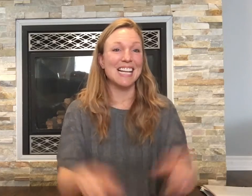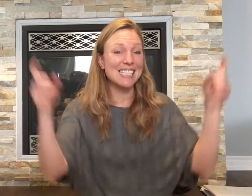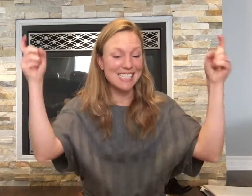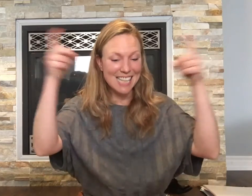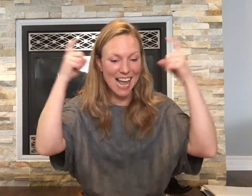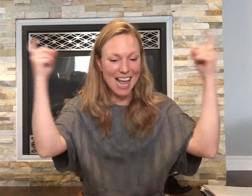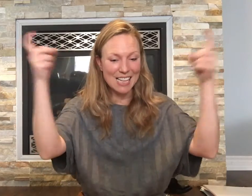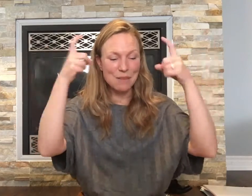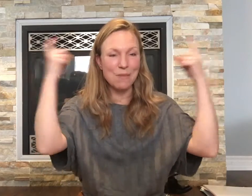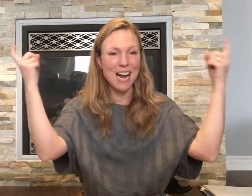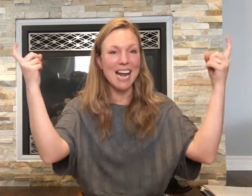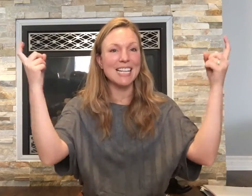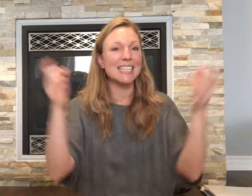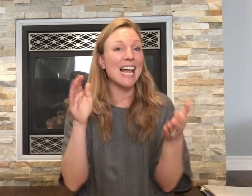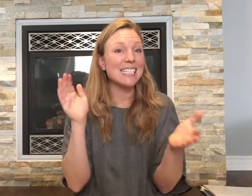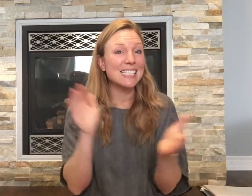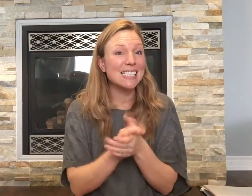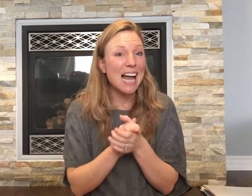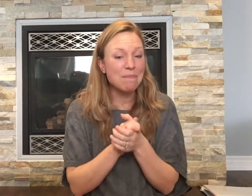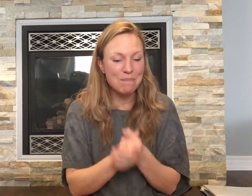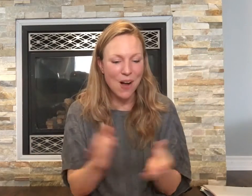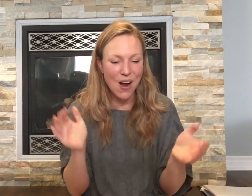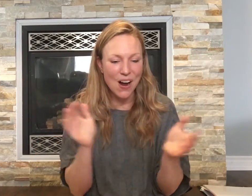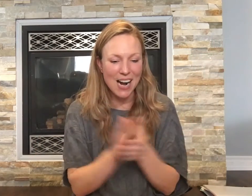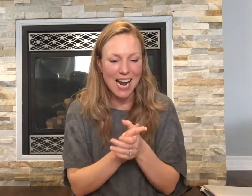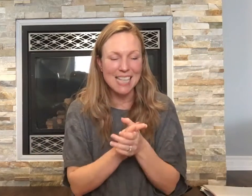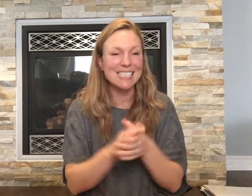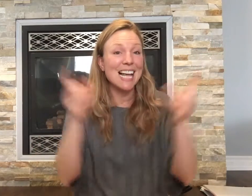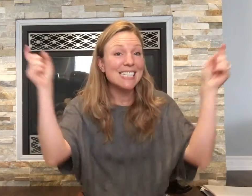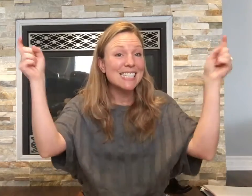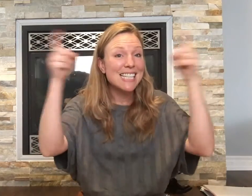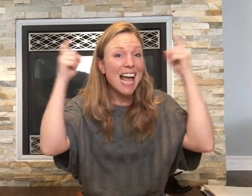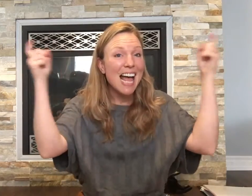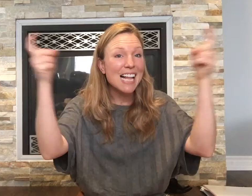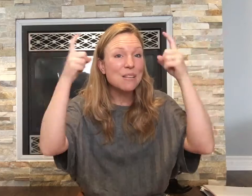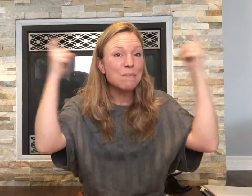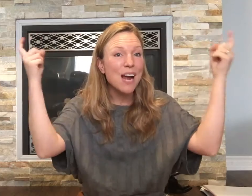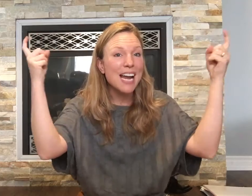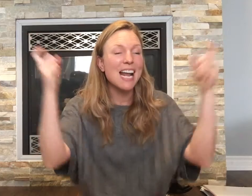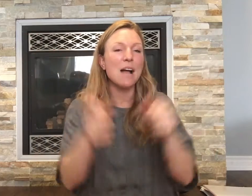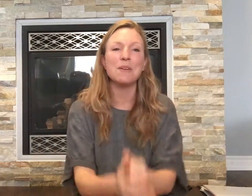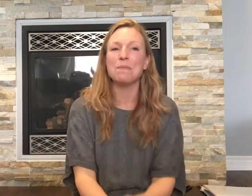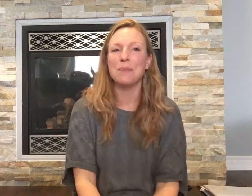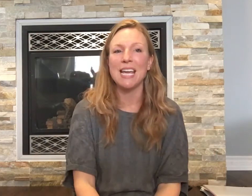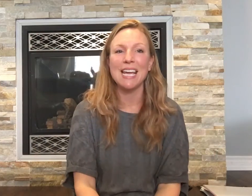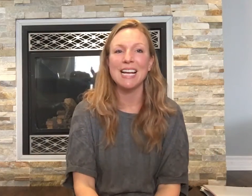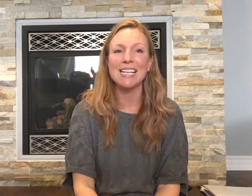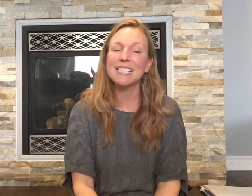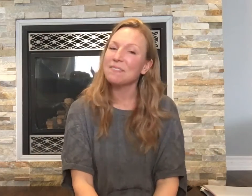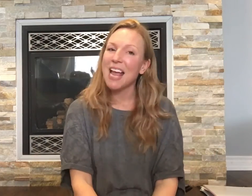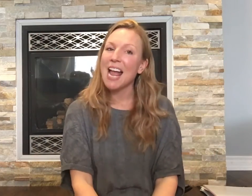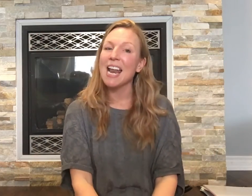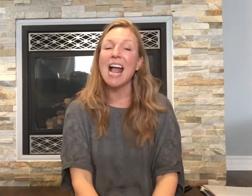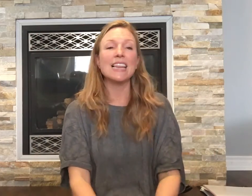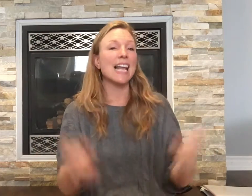Let's celebrate. Let's clap our hands. Let's celebrate. I'm your biggest fan.